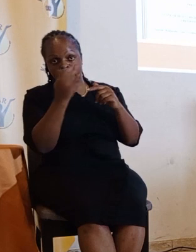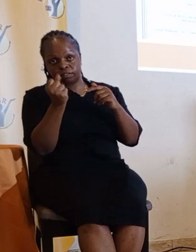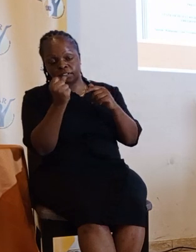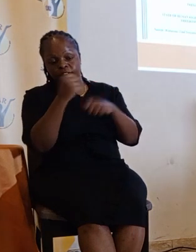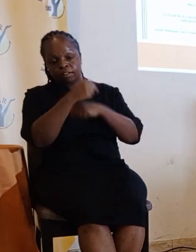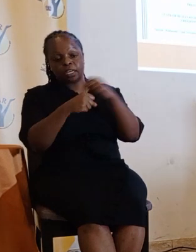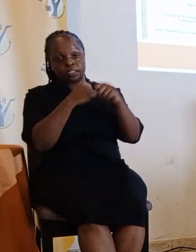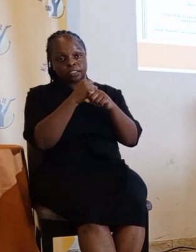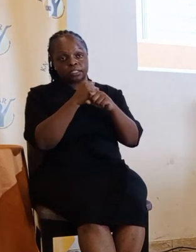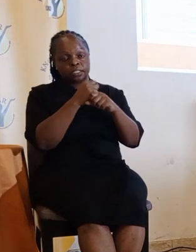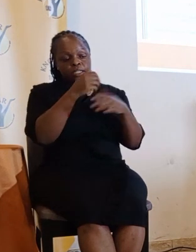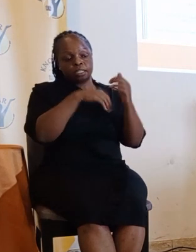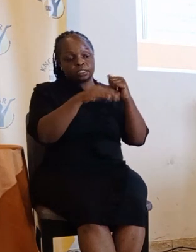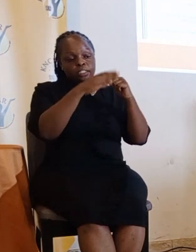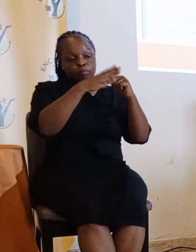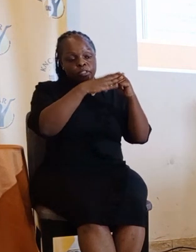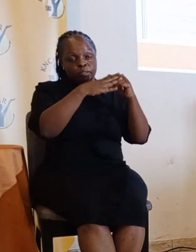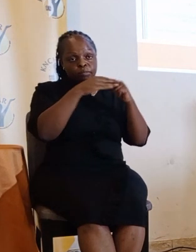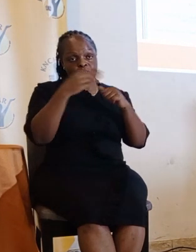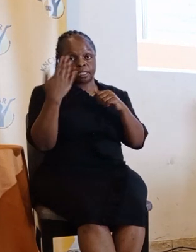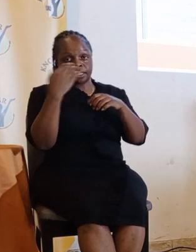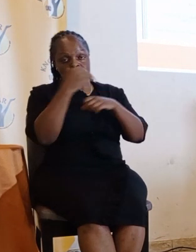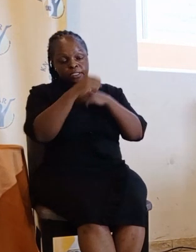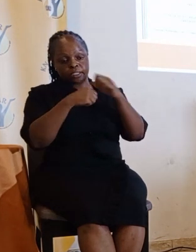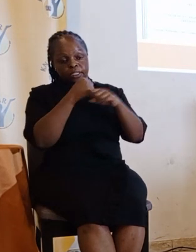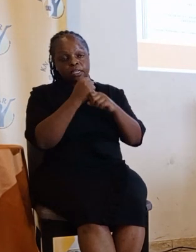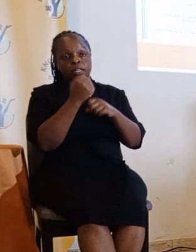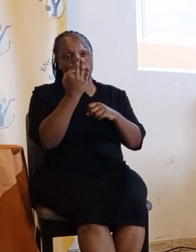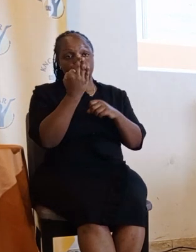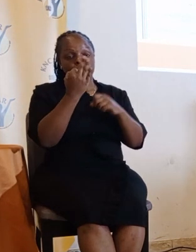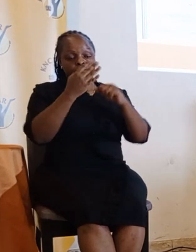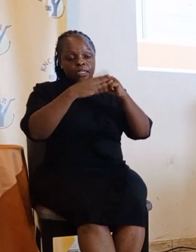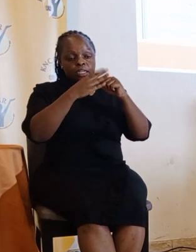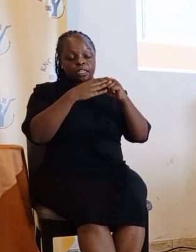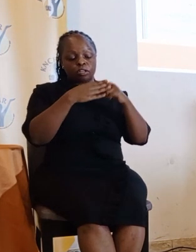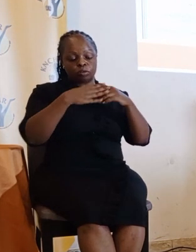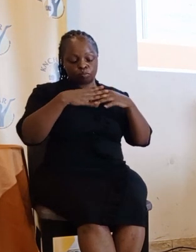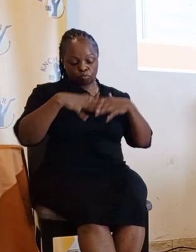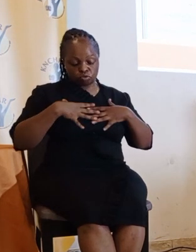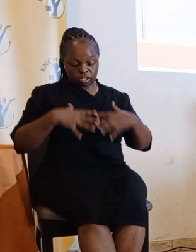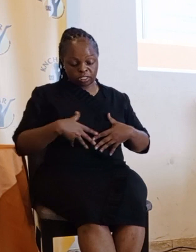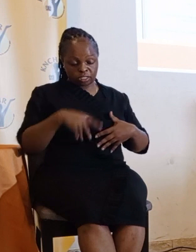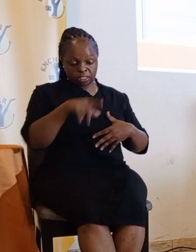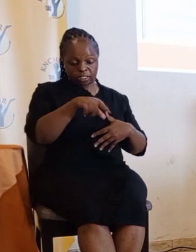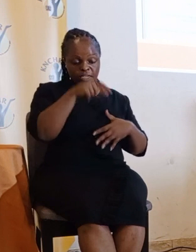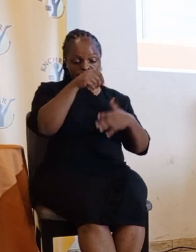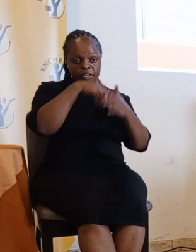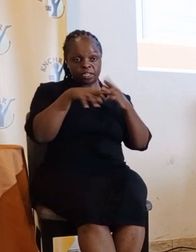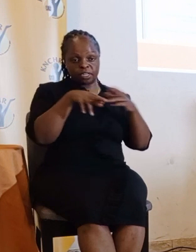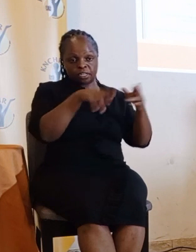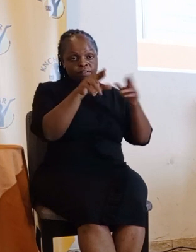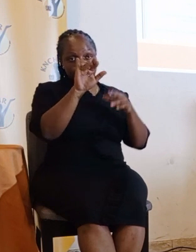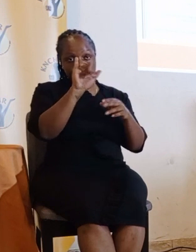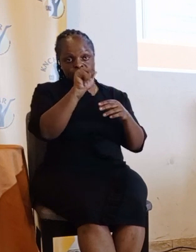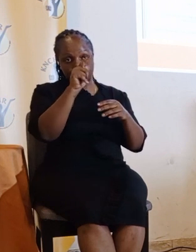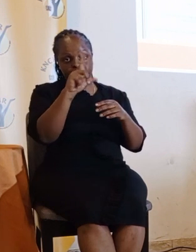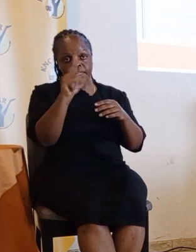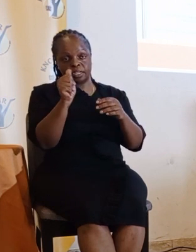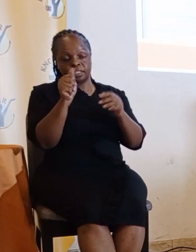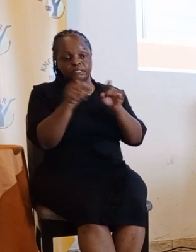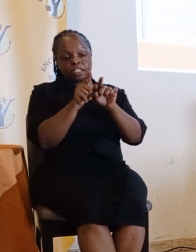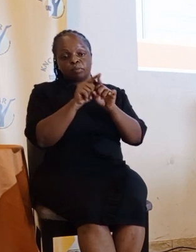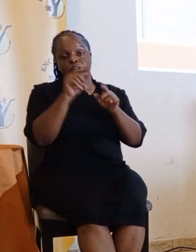years. In September last year, 39 bodies were discovered in River Yala and the Aberdare Forest. In